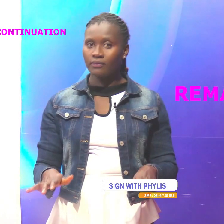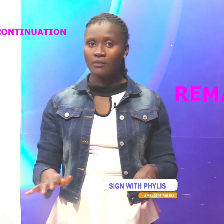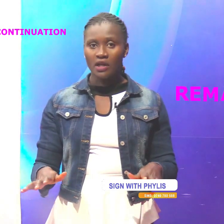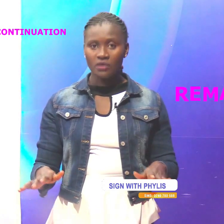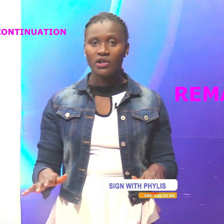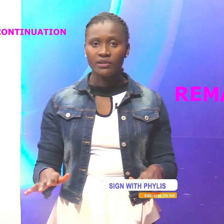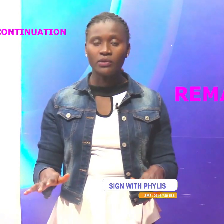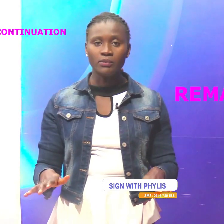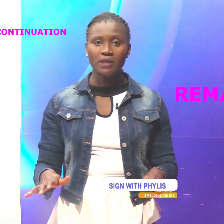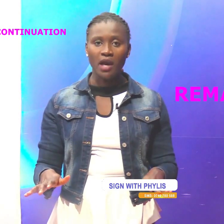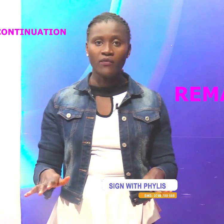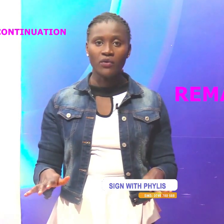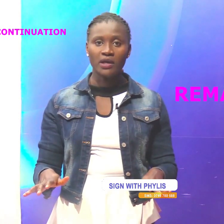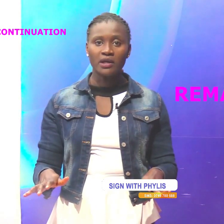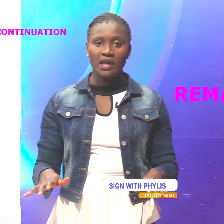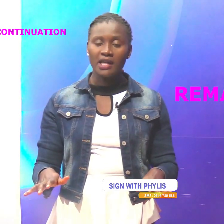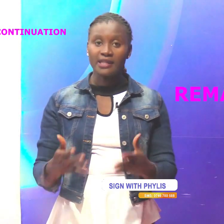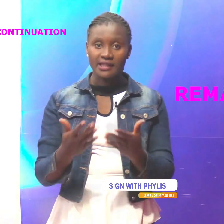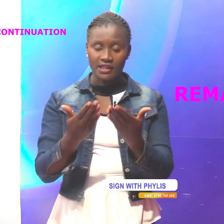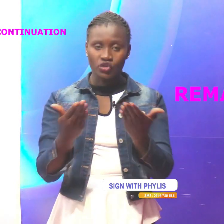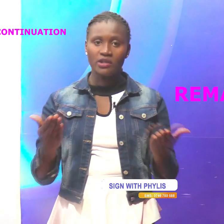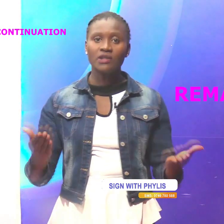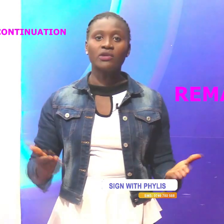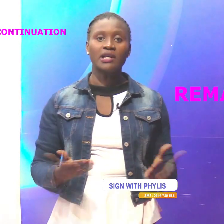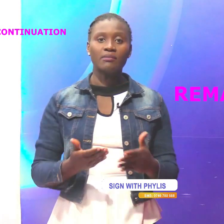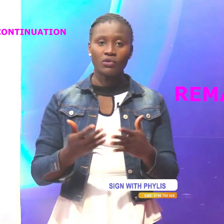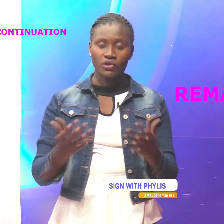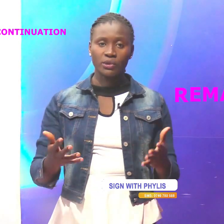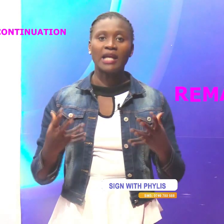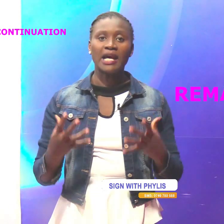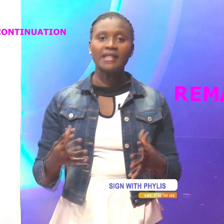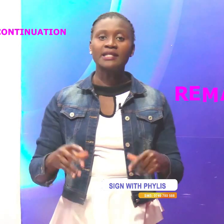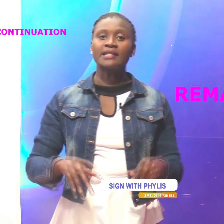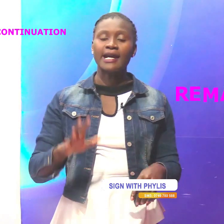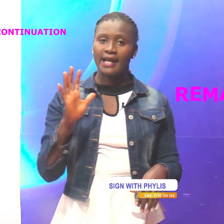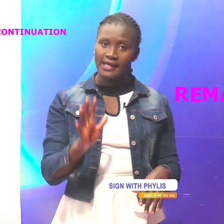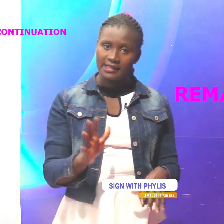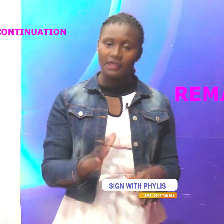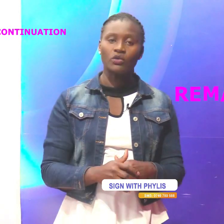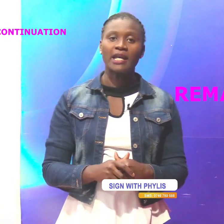Do it with me, my viewer. Let us just do it together because we are learning. This is a class that we are learning